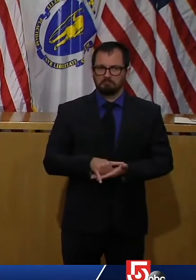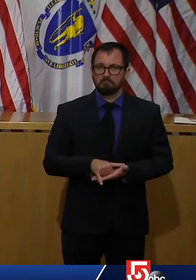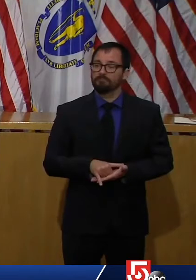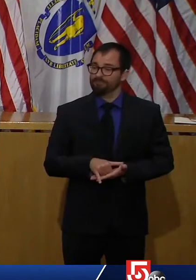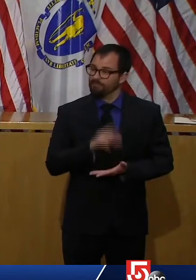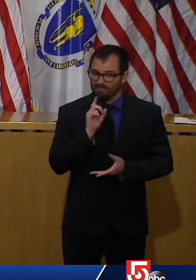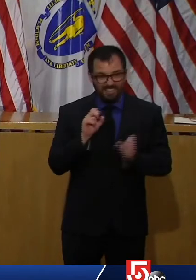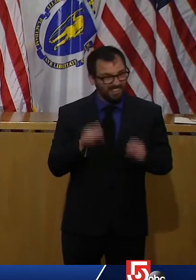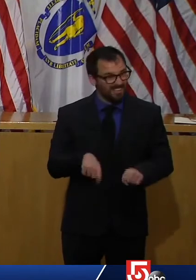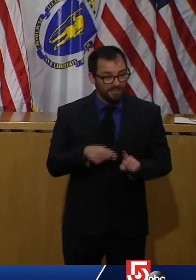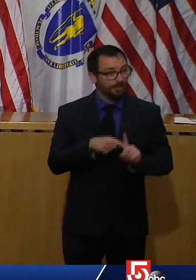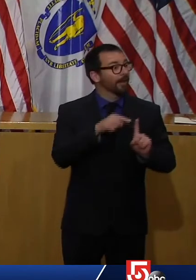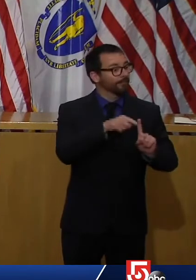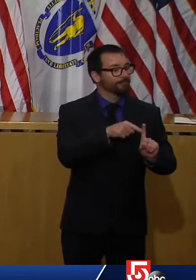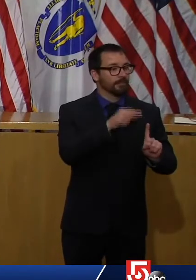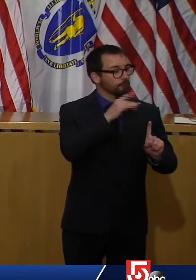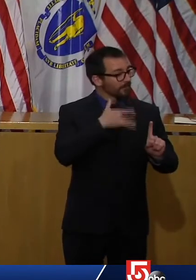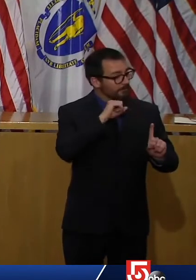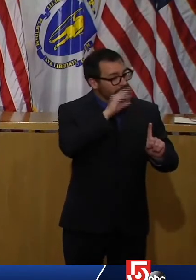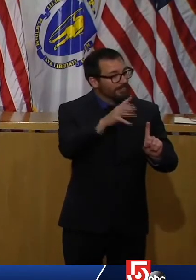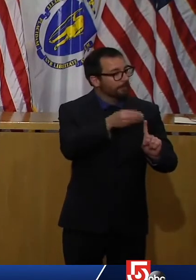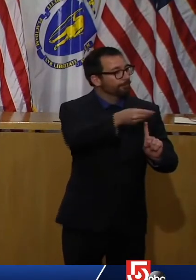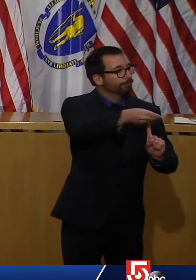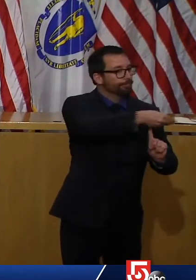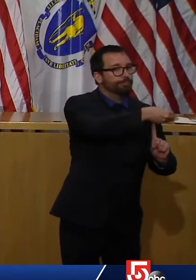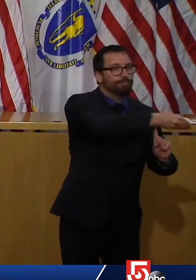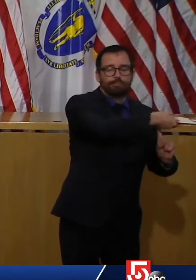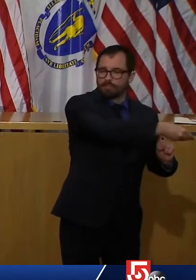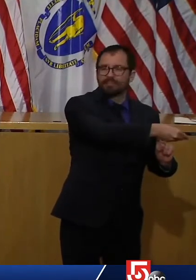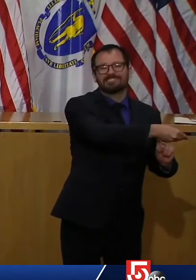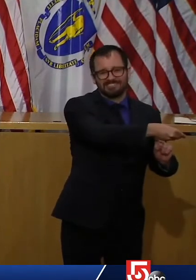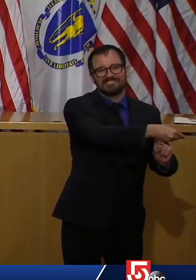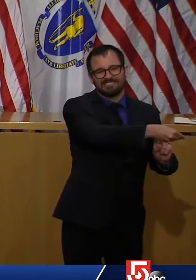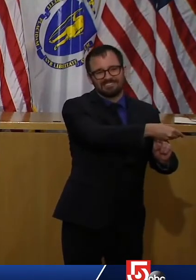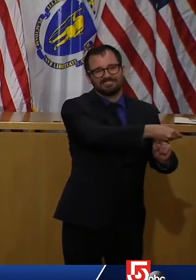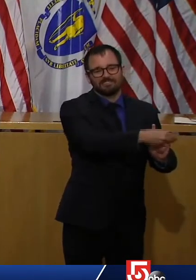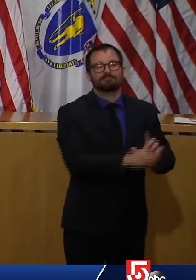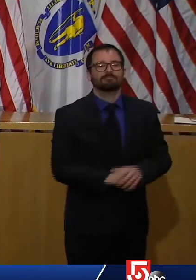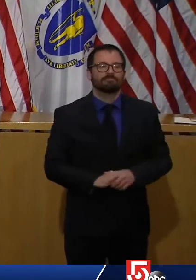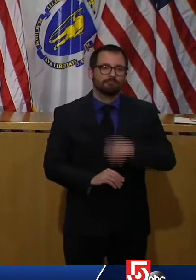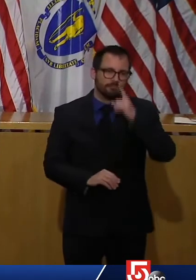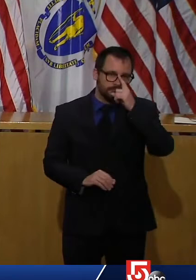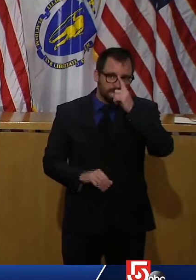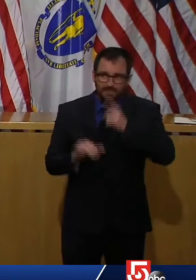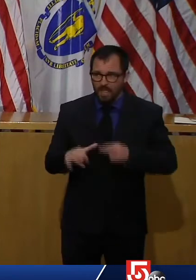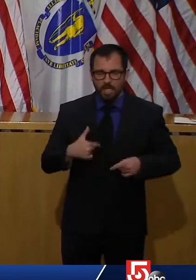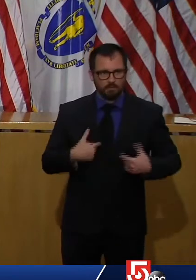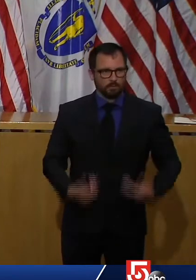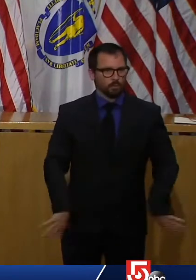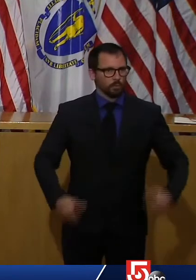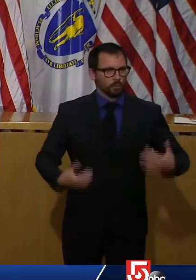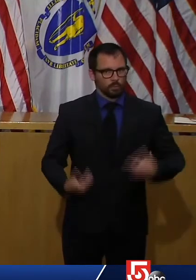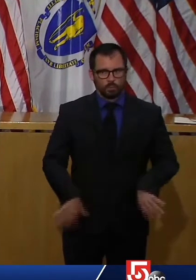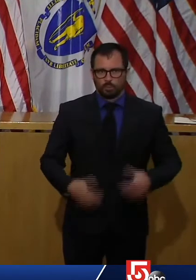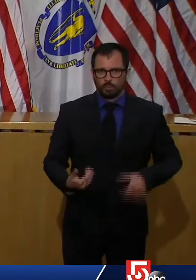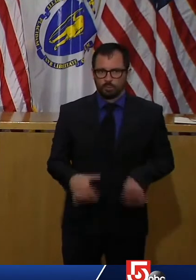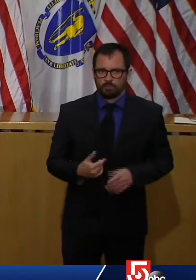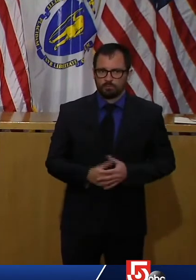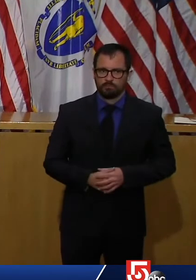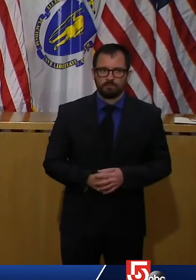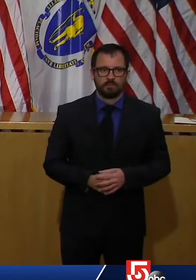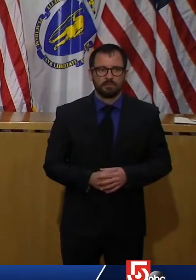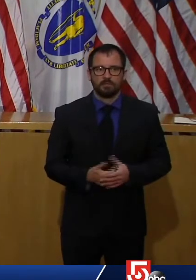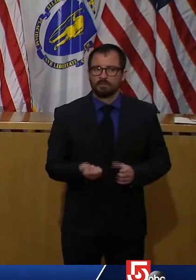can. And that, in many ways, for me, is the most insidious part of all this. This virus makes some people deathly ill. It